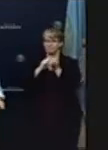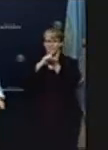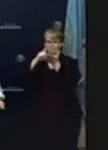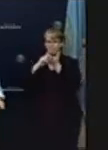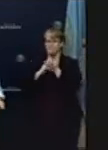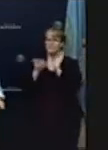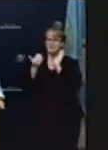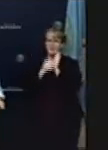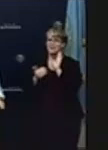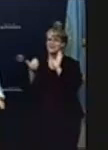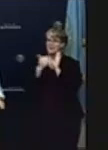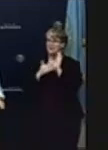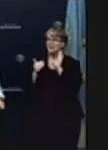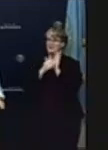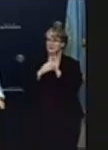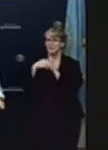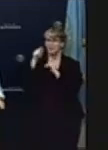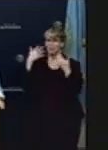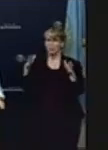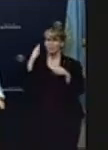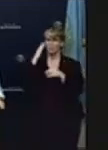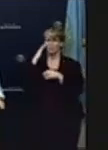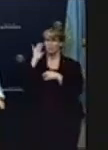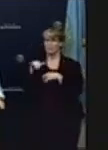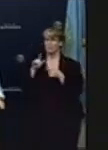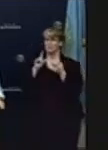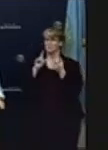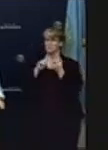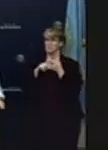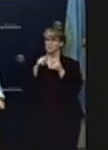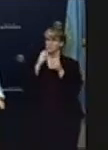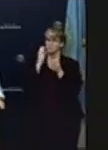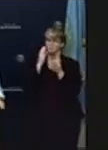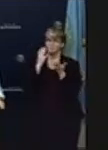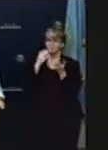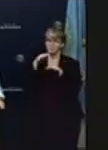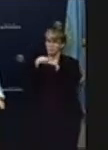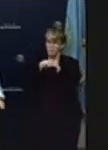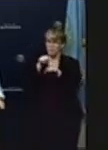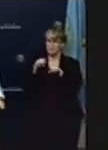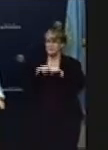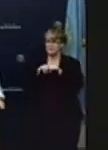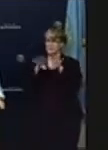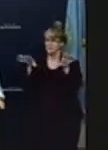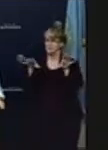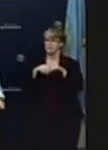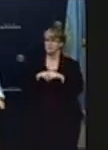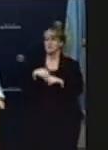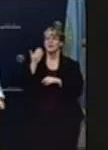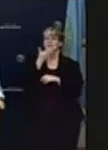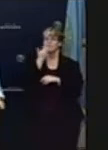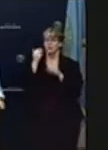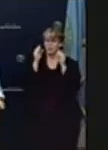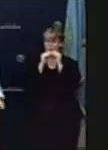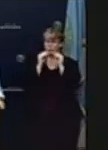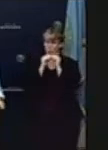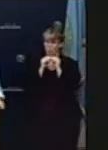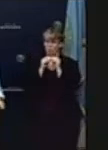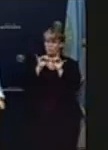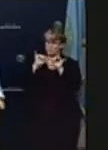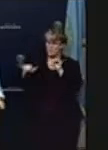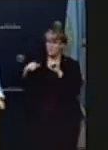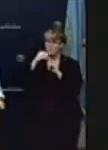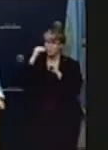again, which are our ability to fight this virus from spreading, are having an effect. And the more we do them, the models